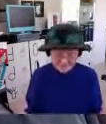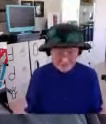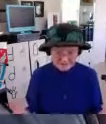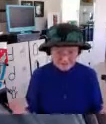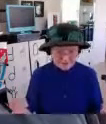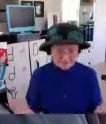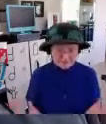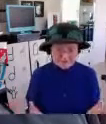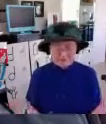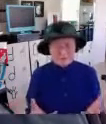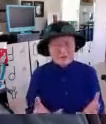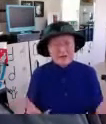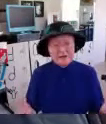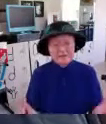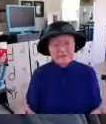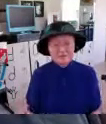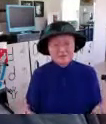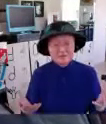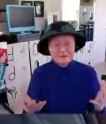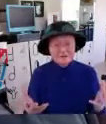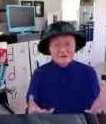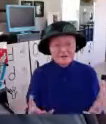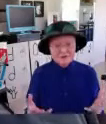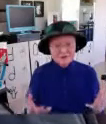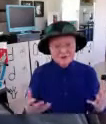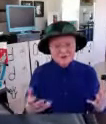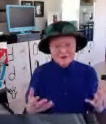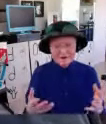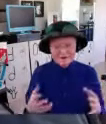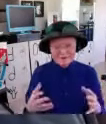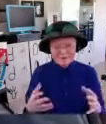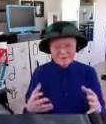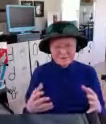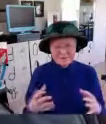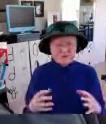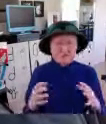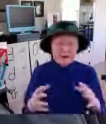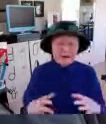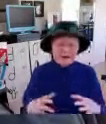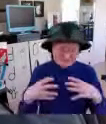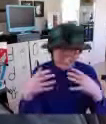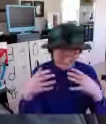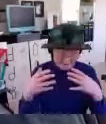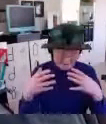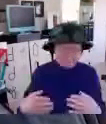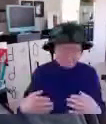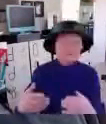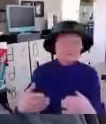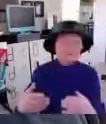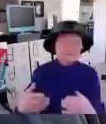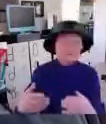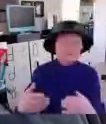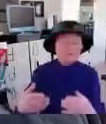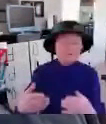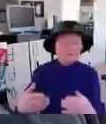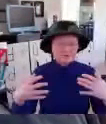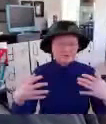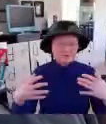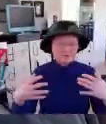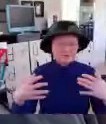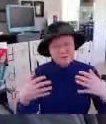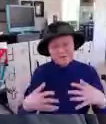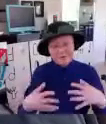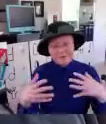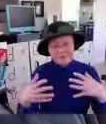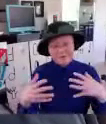Language only uses around 80 of those. So we do have handshakes from other sign languages besides our